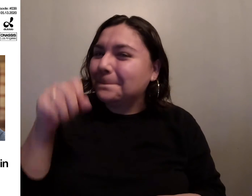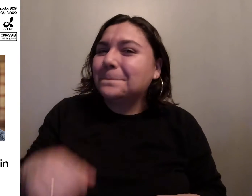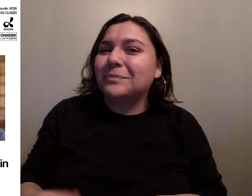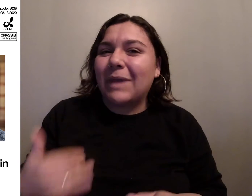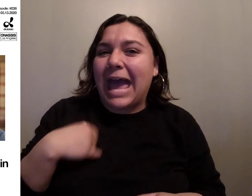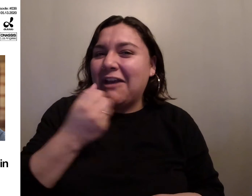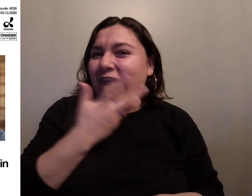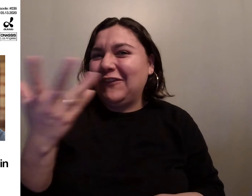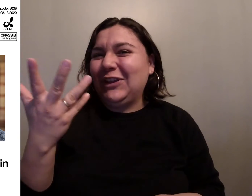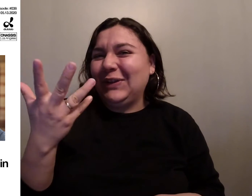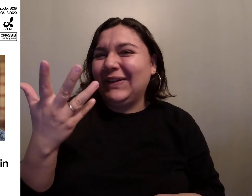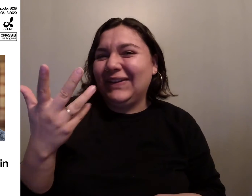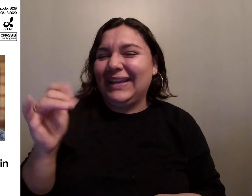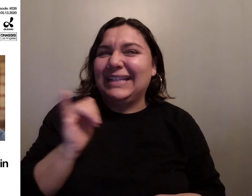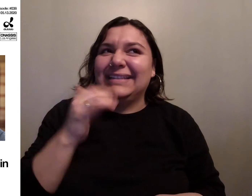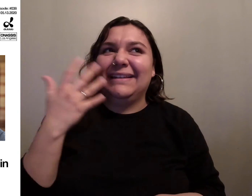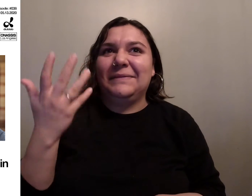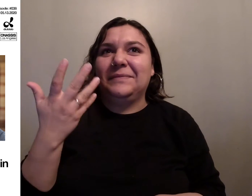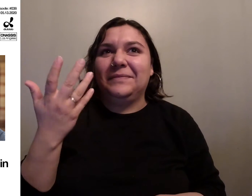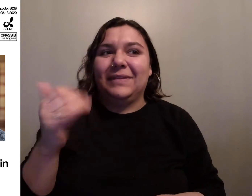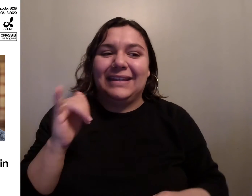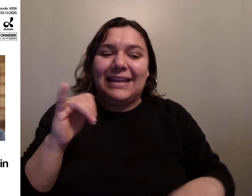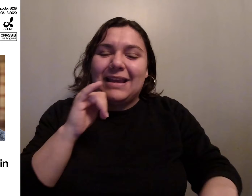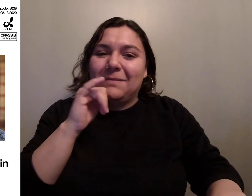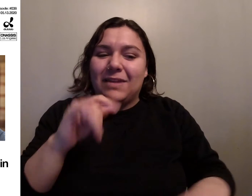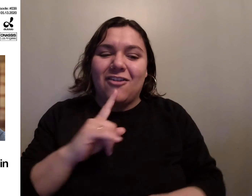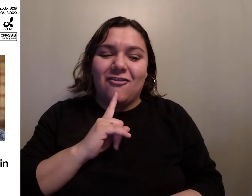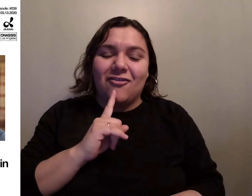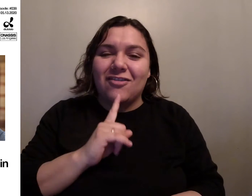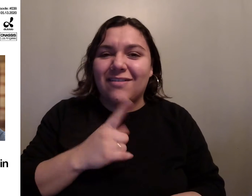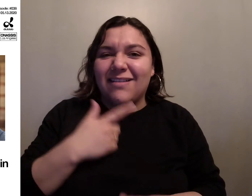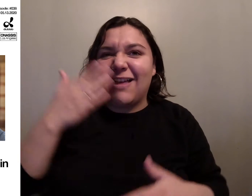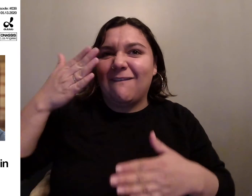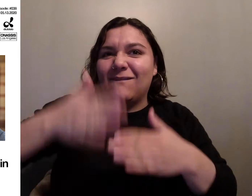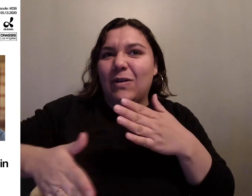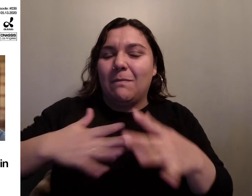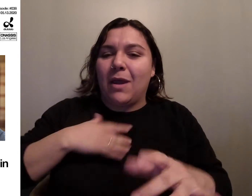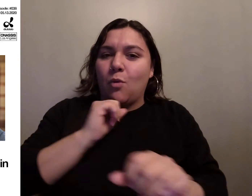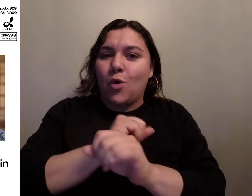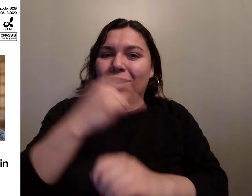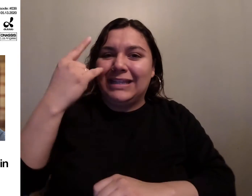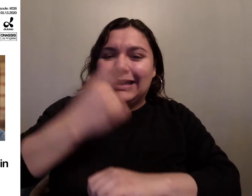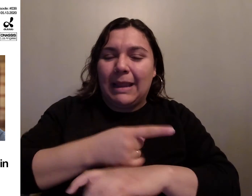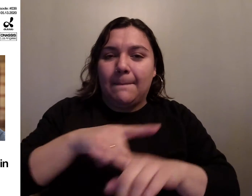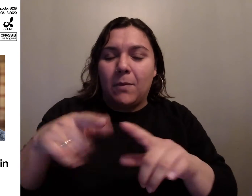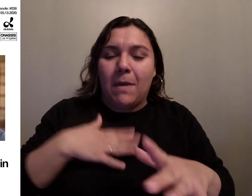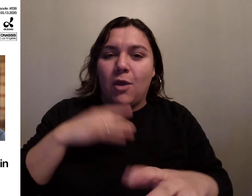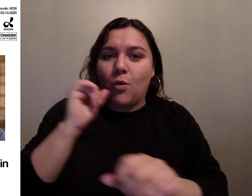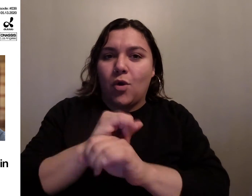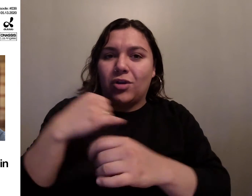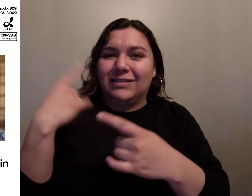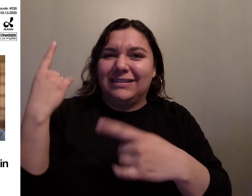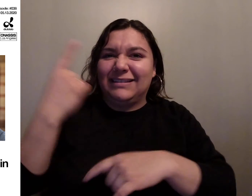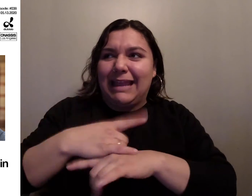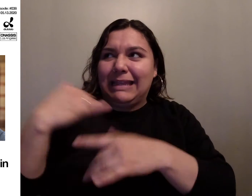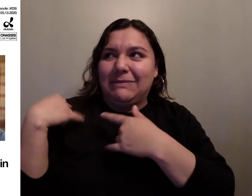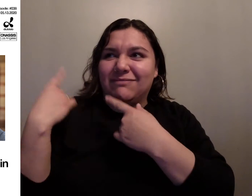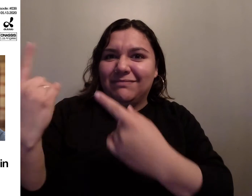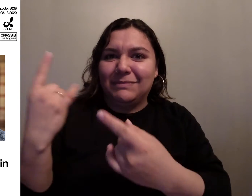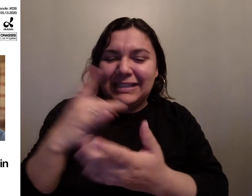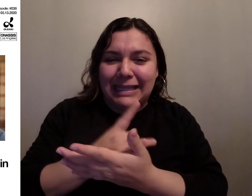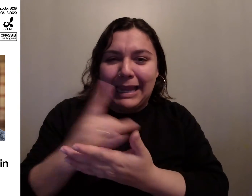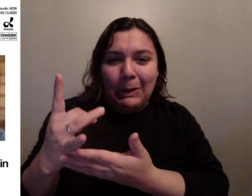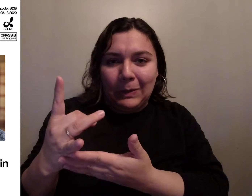And another one. Yep, I've got a few of them. It's like I'm not really at the end of my workday, but